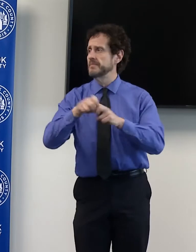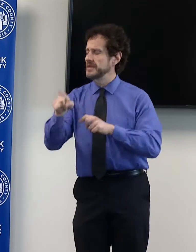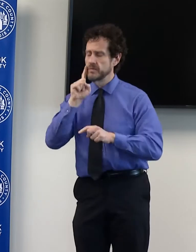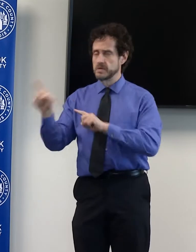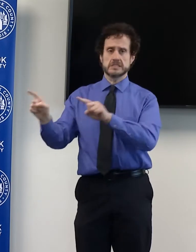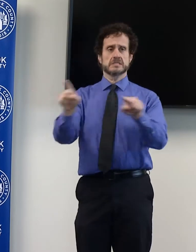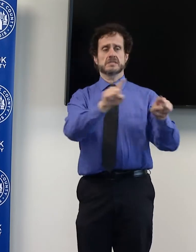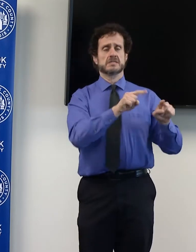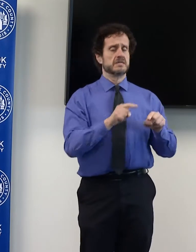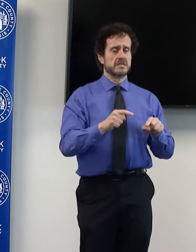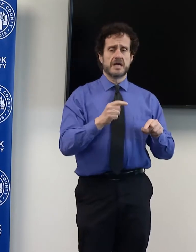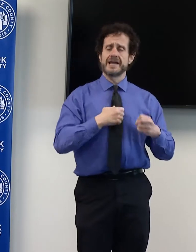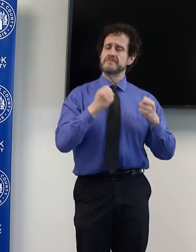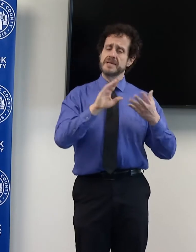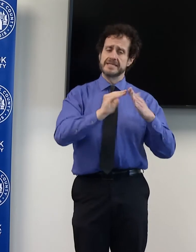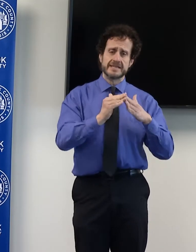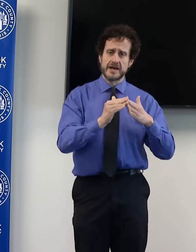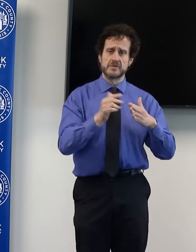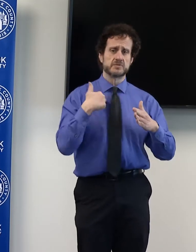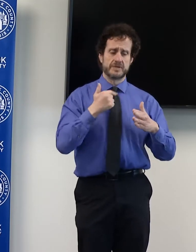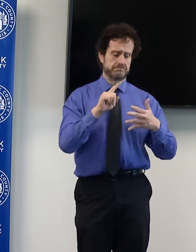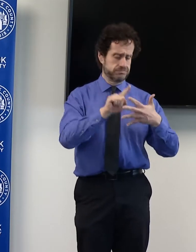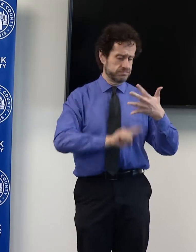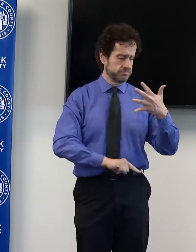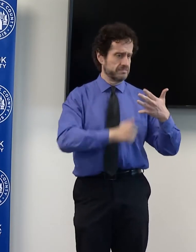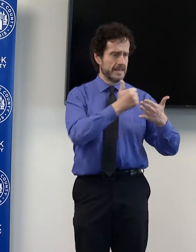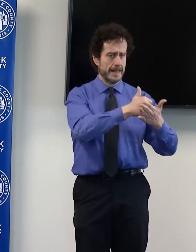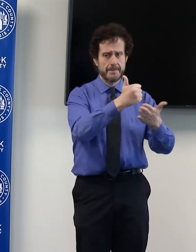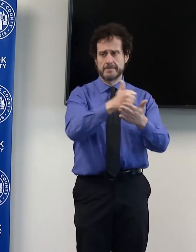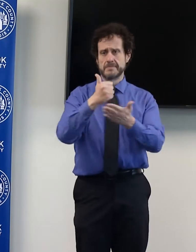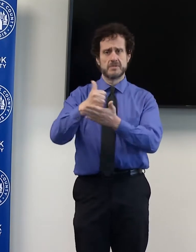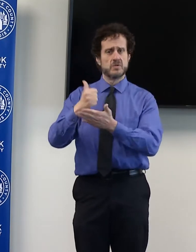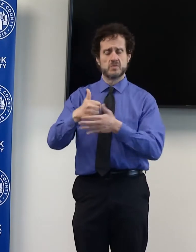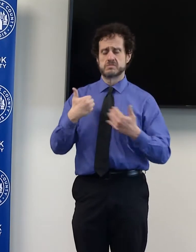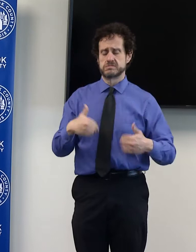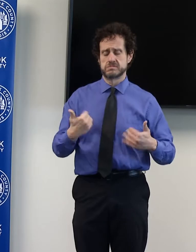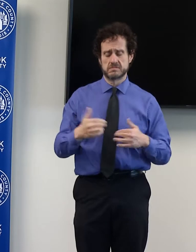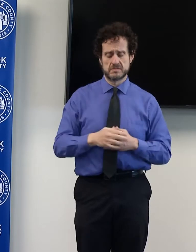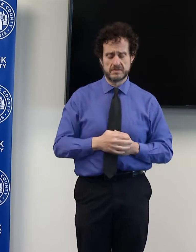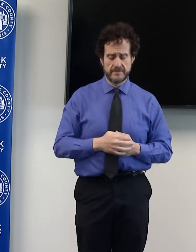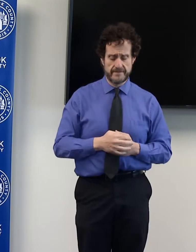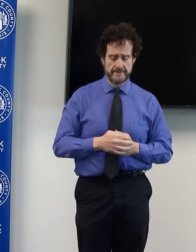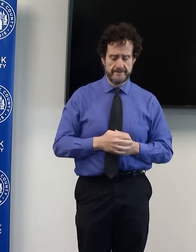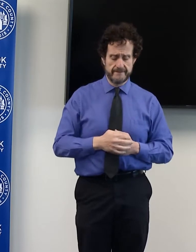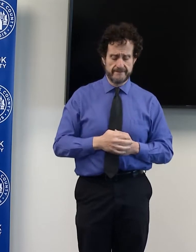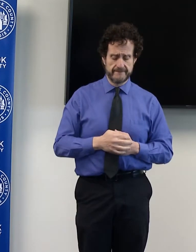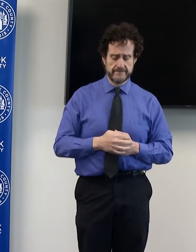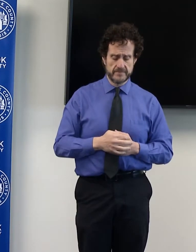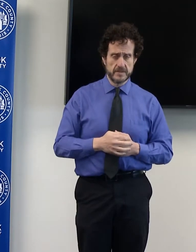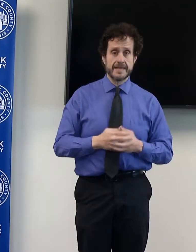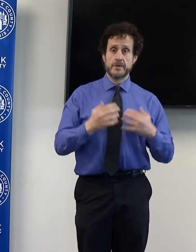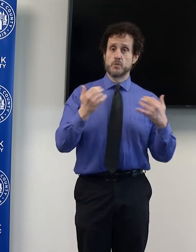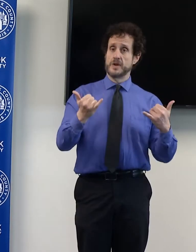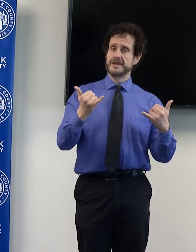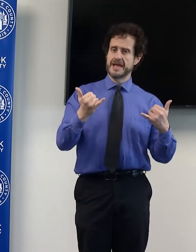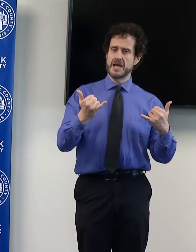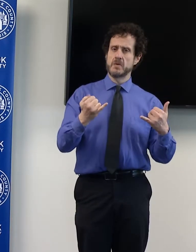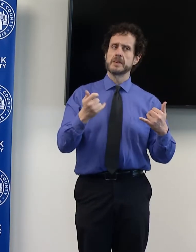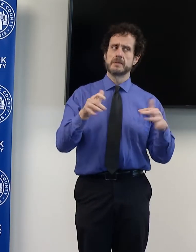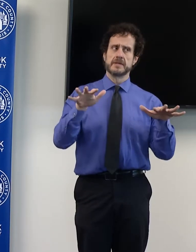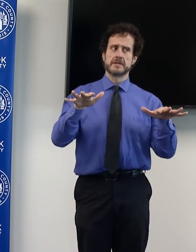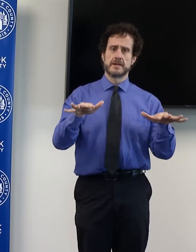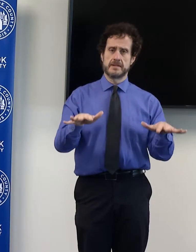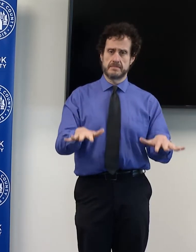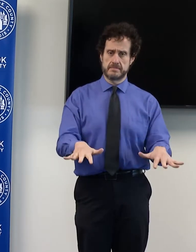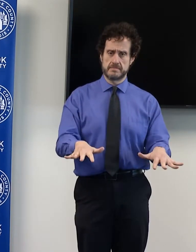of towns and villages that we were engaged with. There has been a bit of a calm right now, and we are